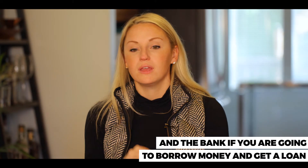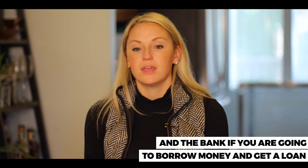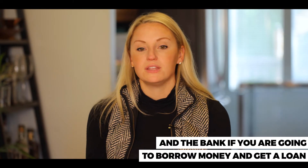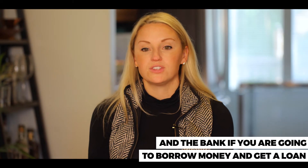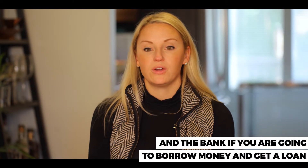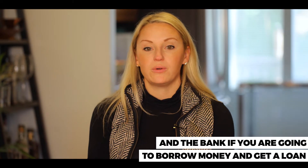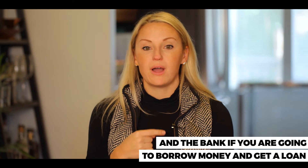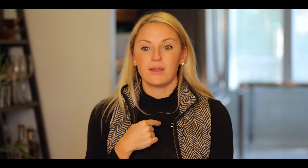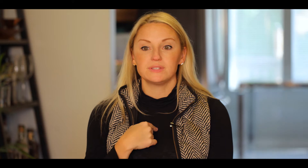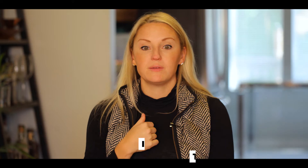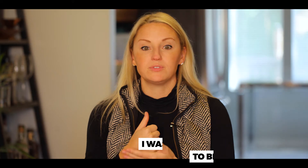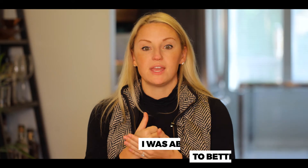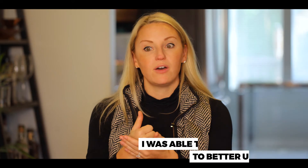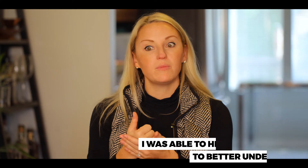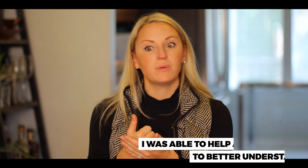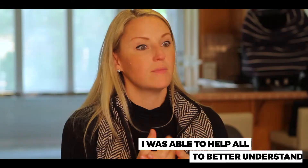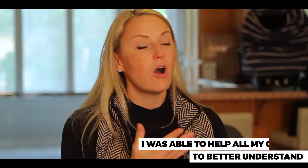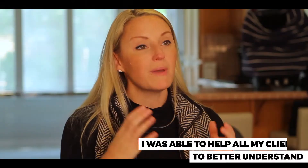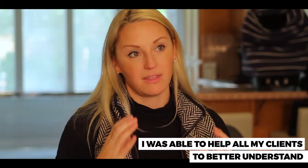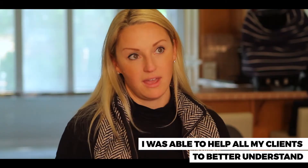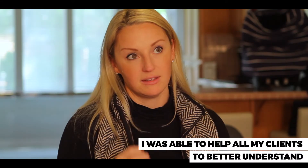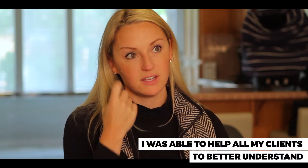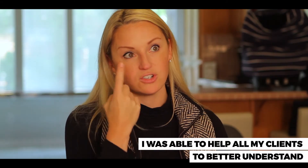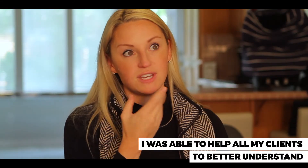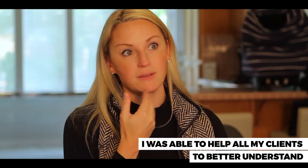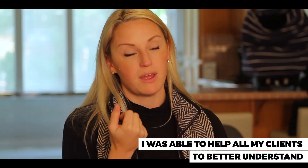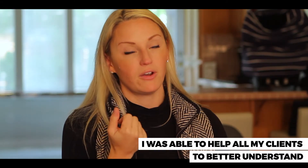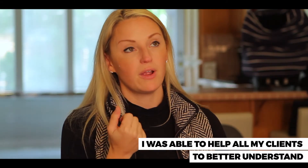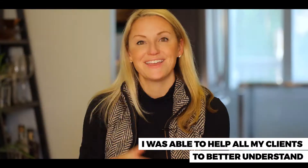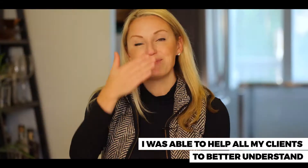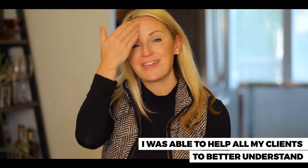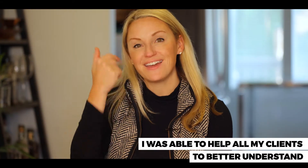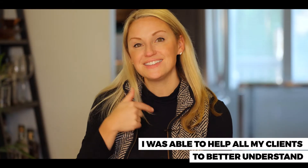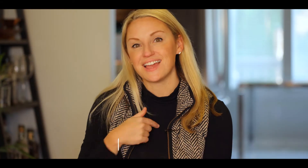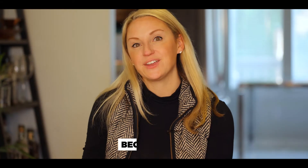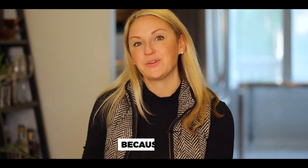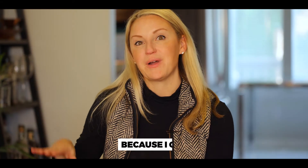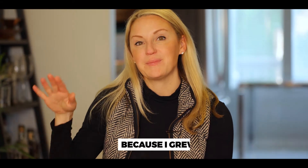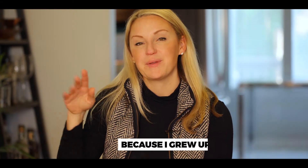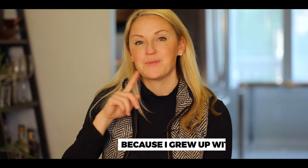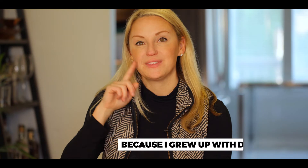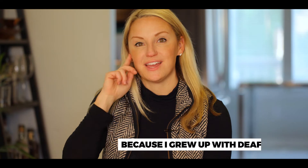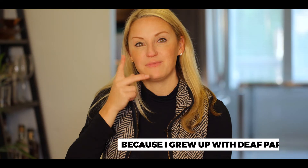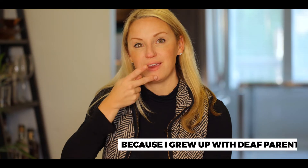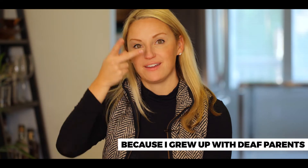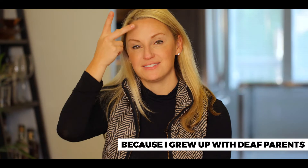And so I was able to help all my clients understand better. Because I grew up with deaf parents,